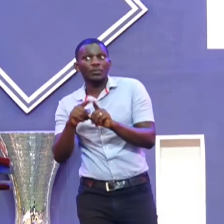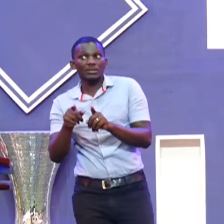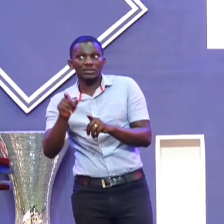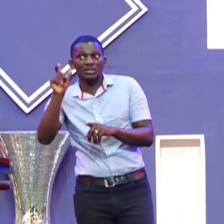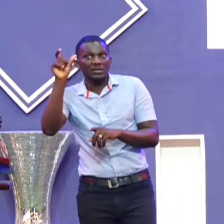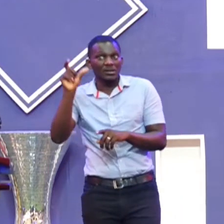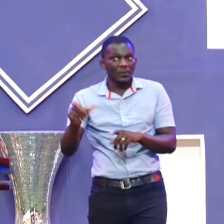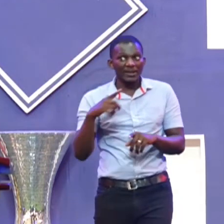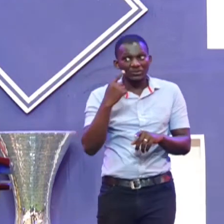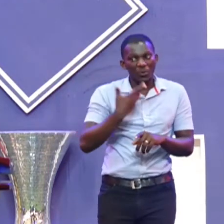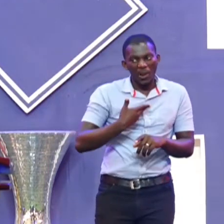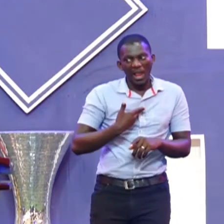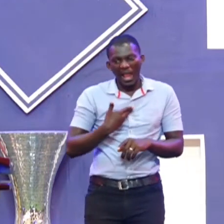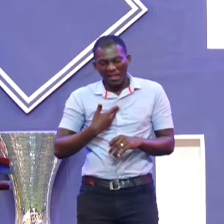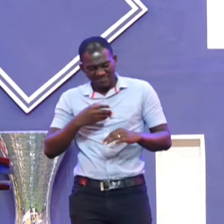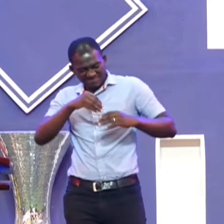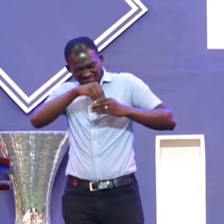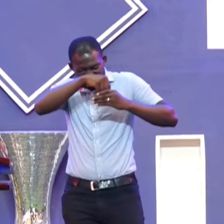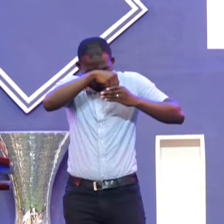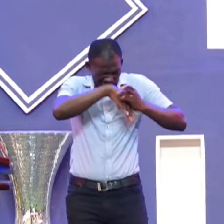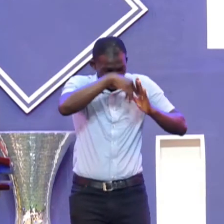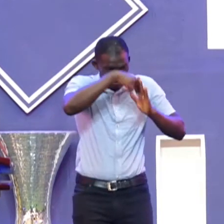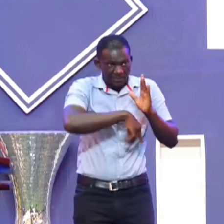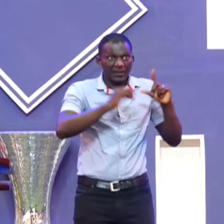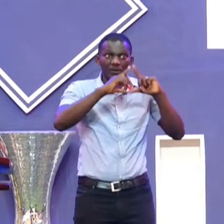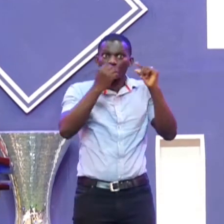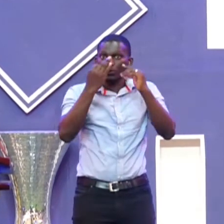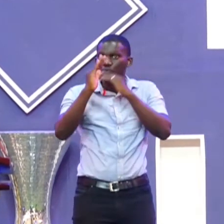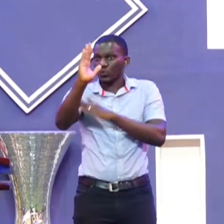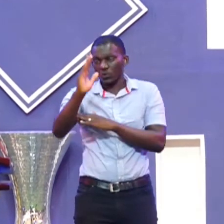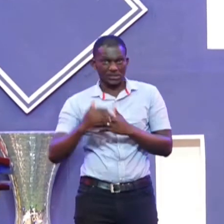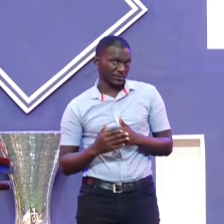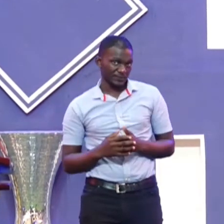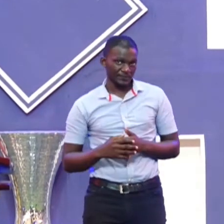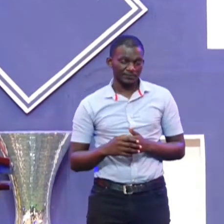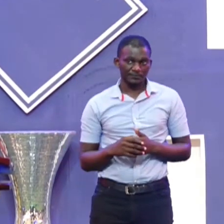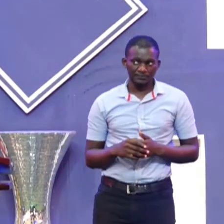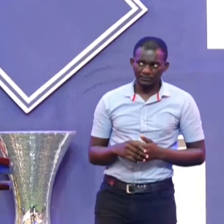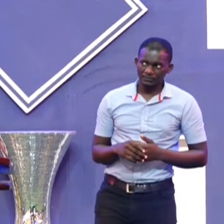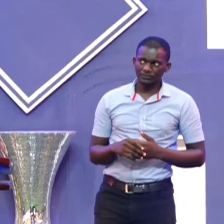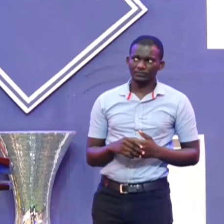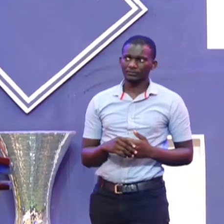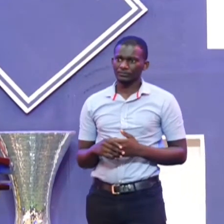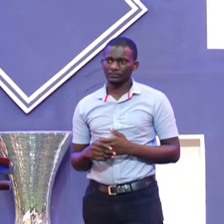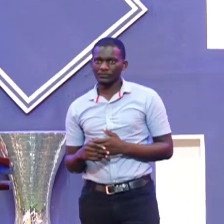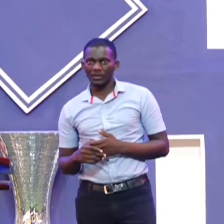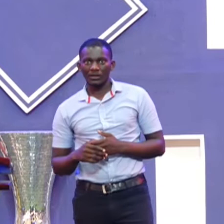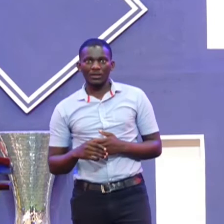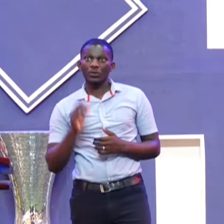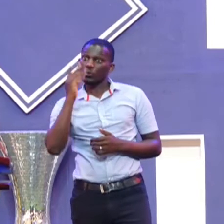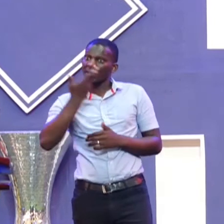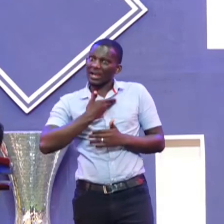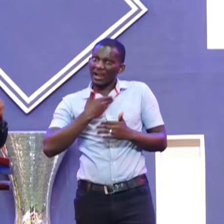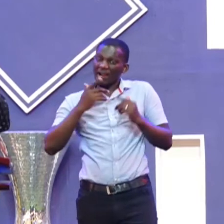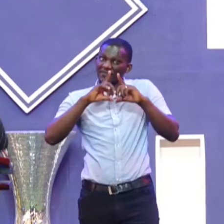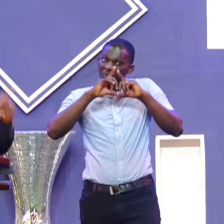jili mukatonda amini emirandi ajenga jigeze buziba muchigambo to another one whose roots are anabaone chigambo chayogera